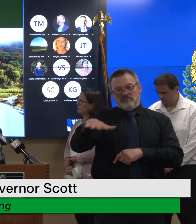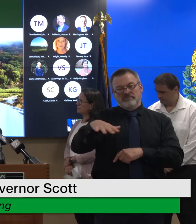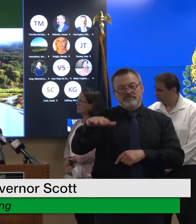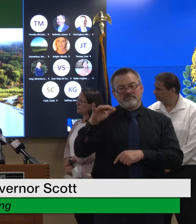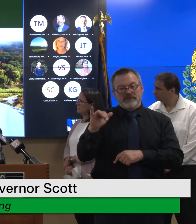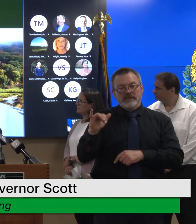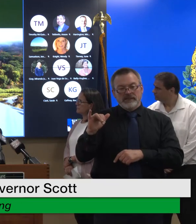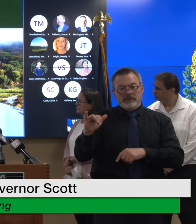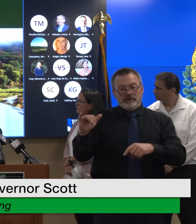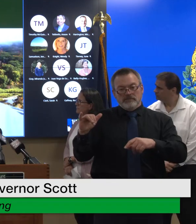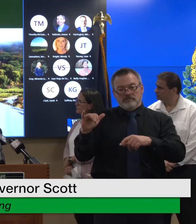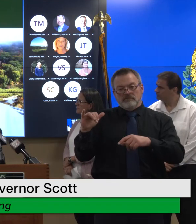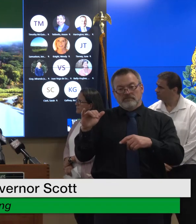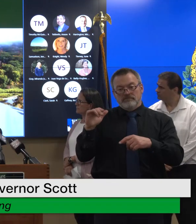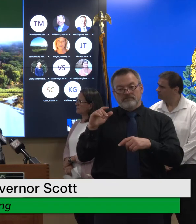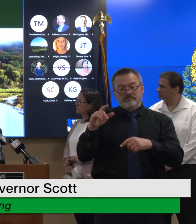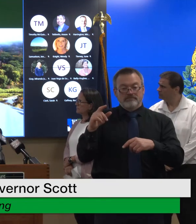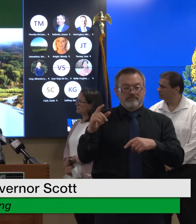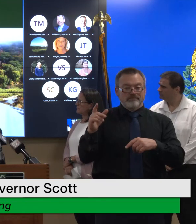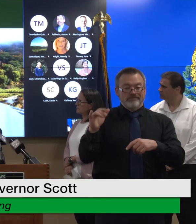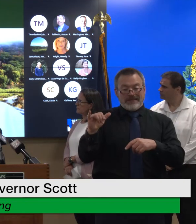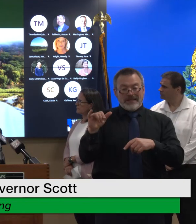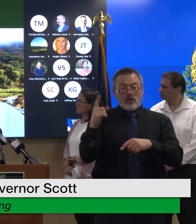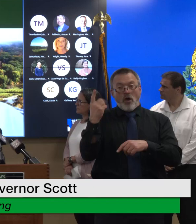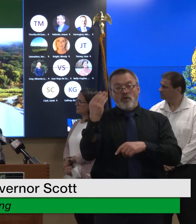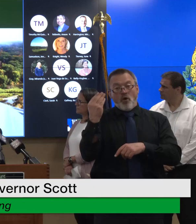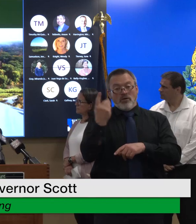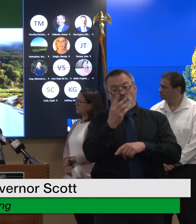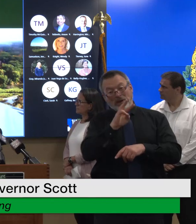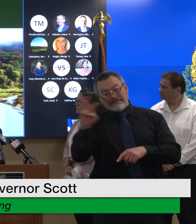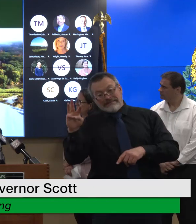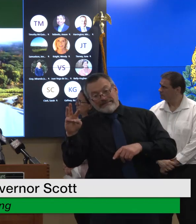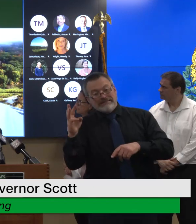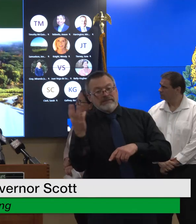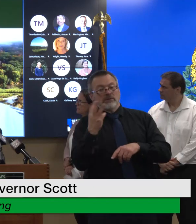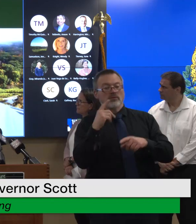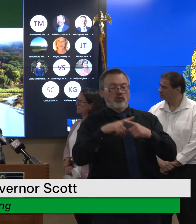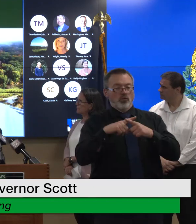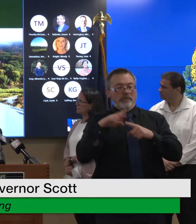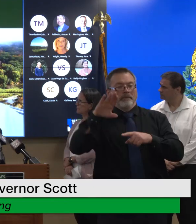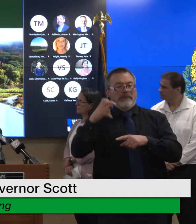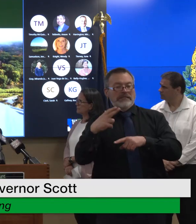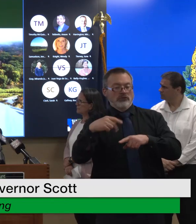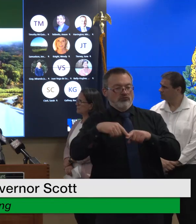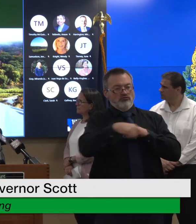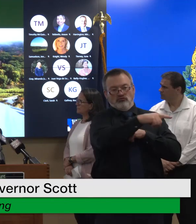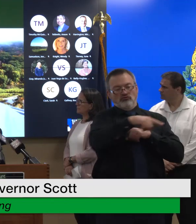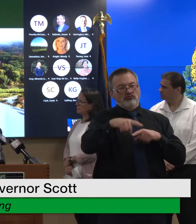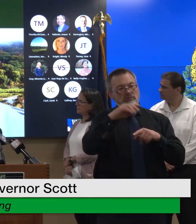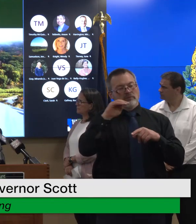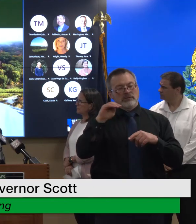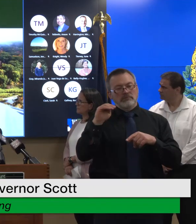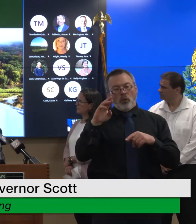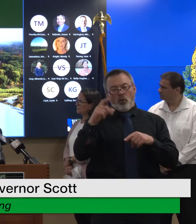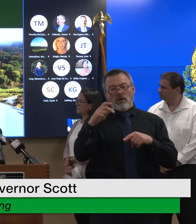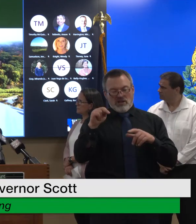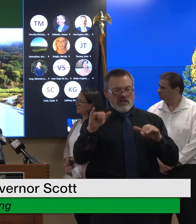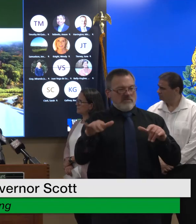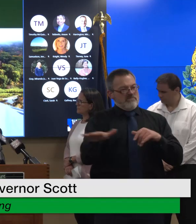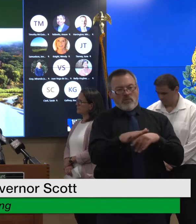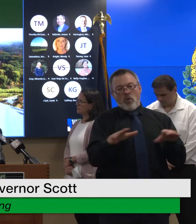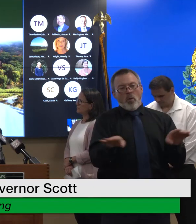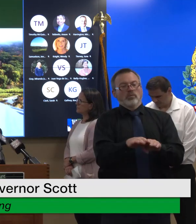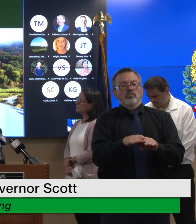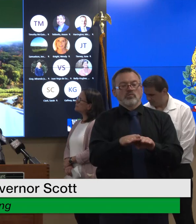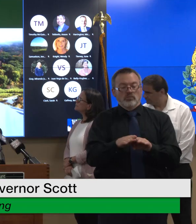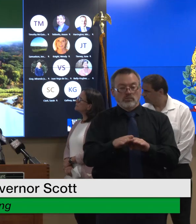111 from 114 west to the public beach in Morgan is closed, as is also